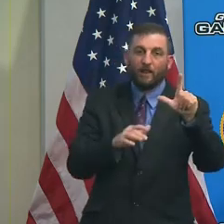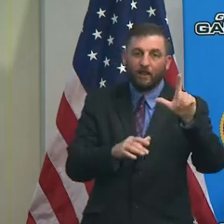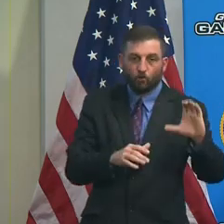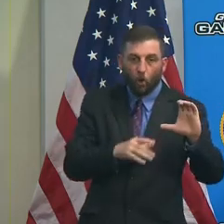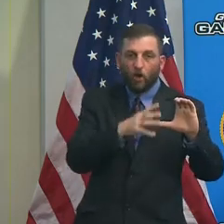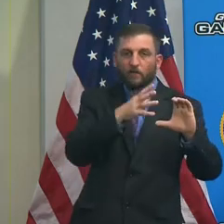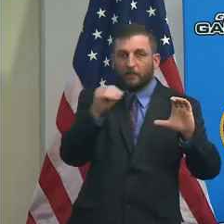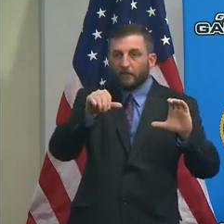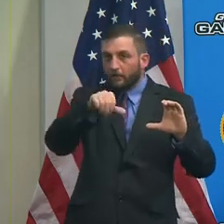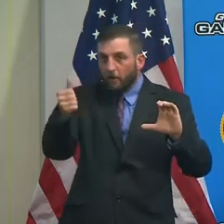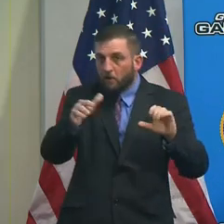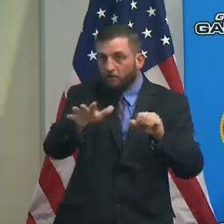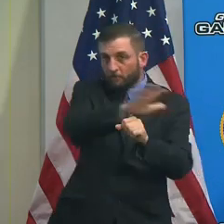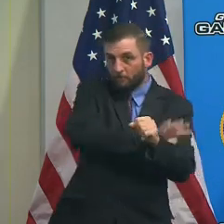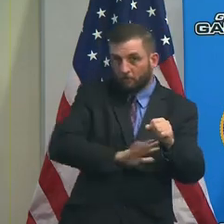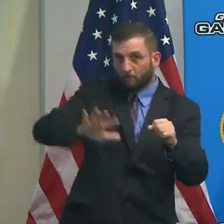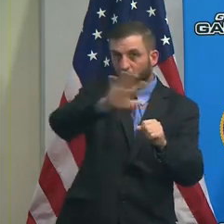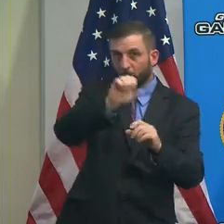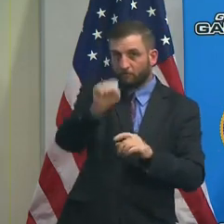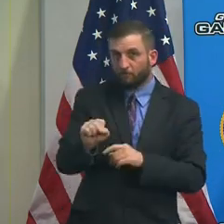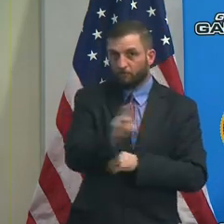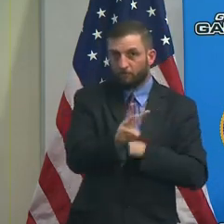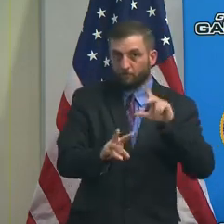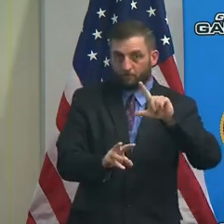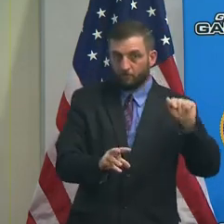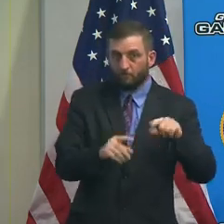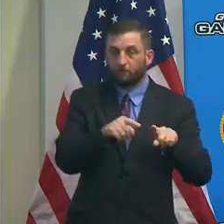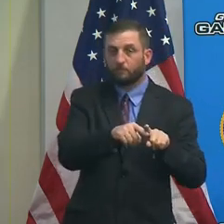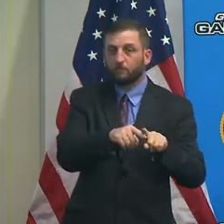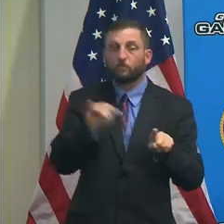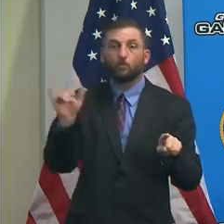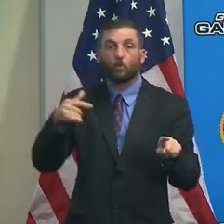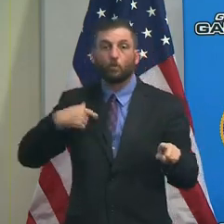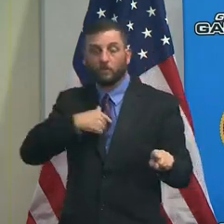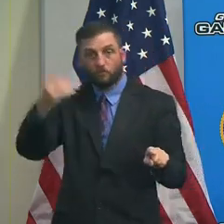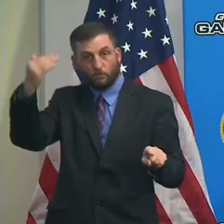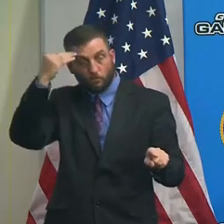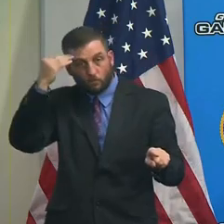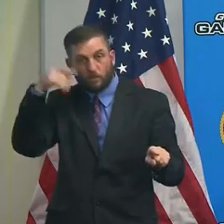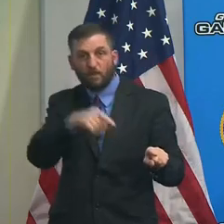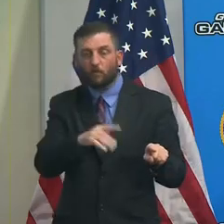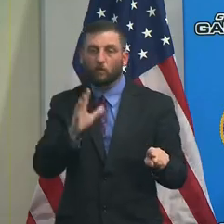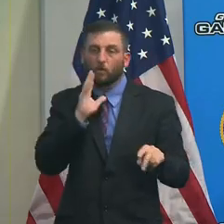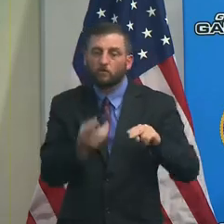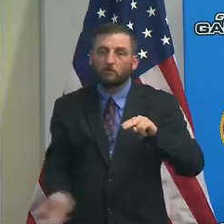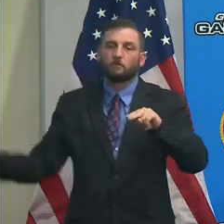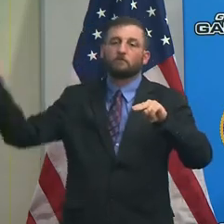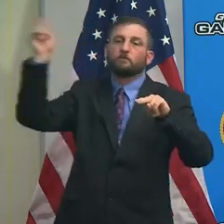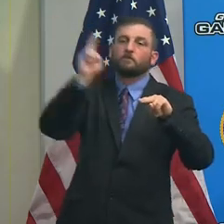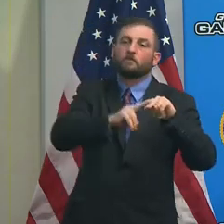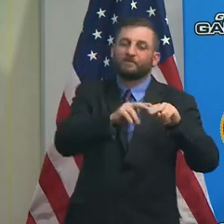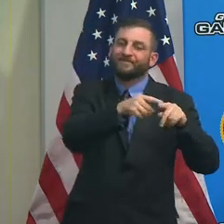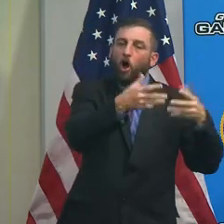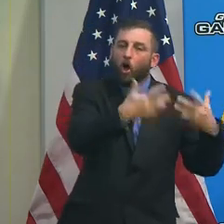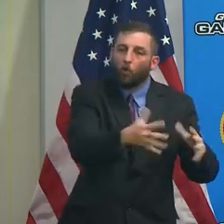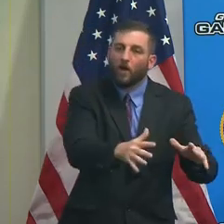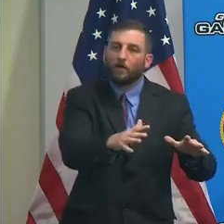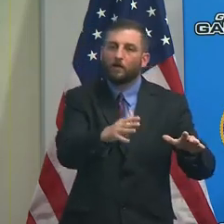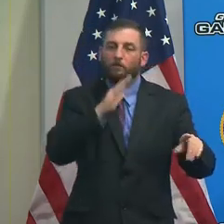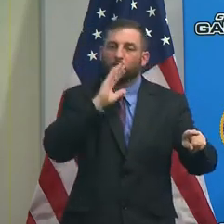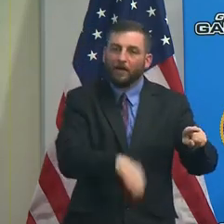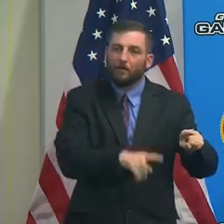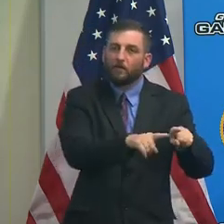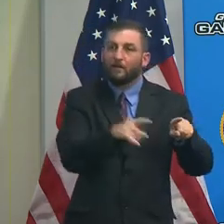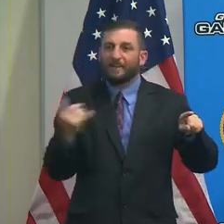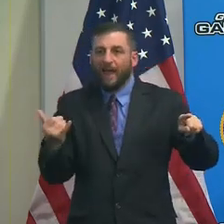Southwest Louisiana that were very damaged. And so we know that this is going to exacerbate what is already a bad situation.